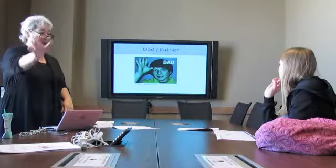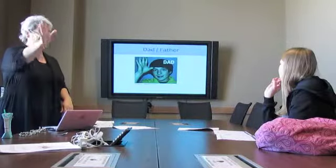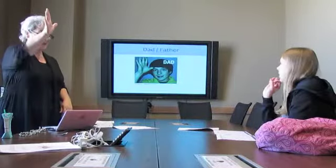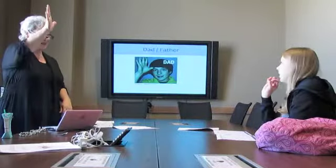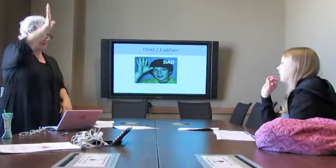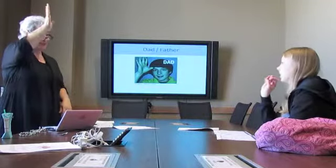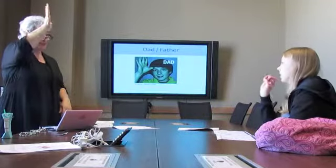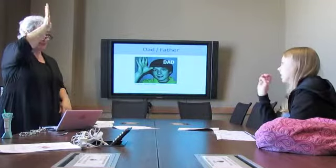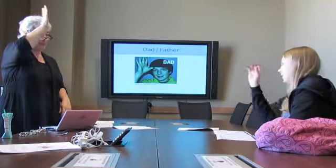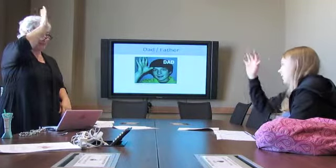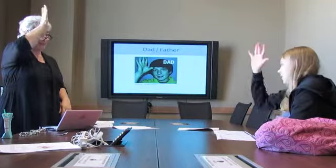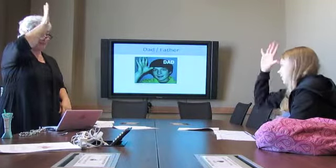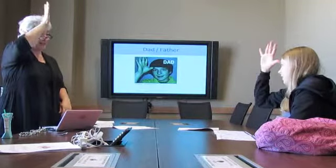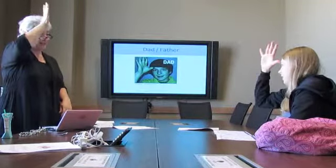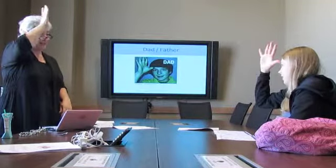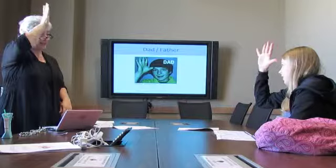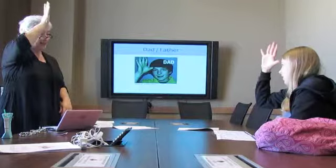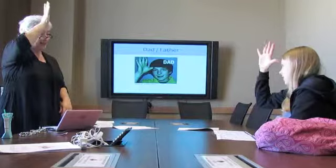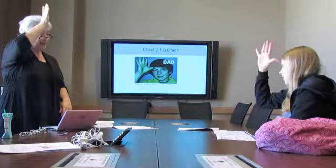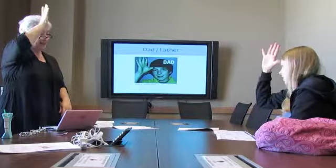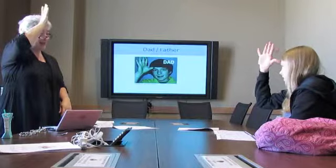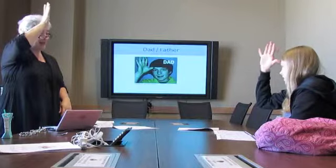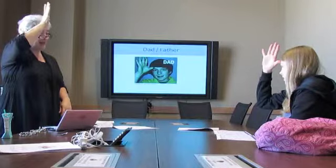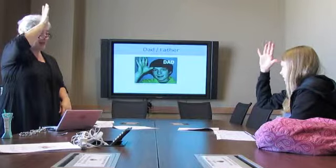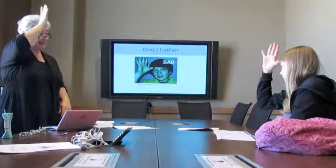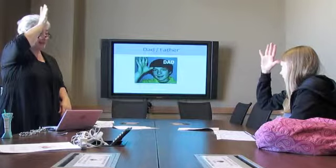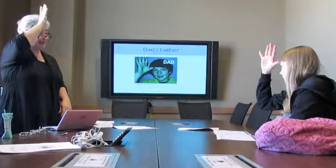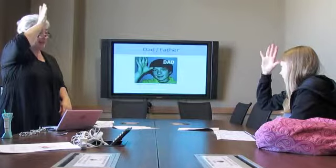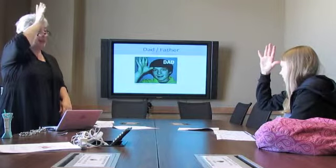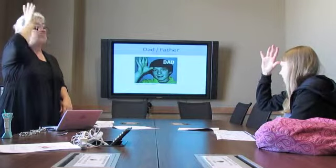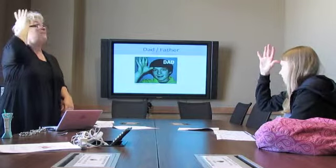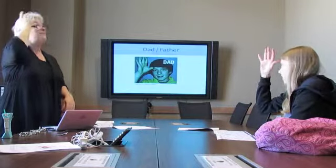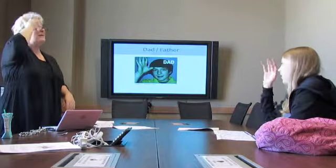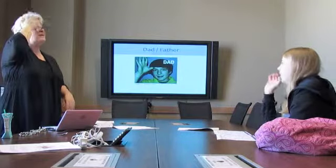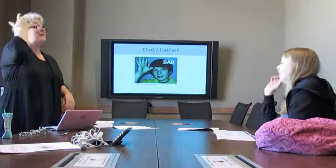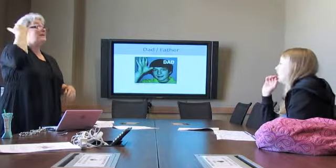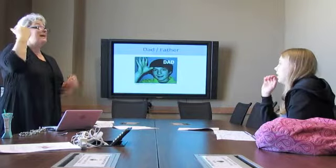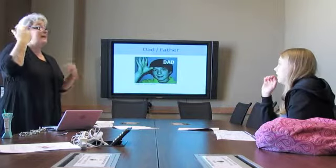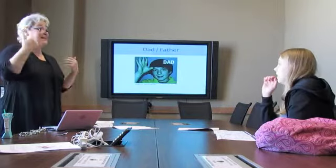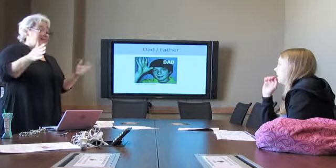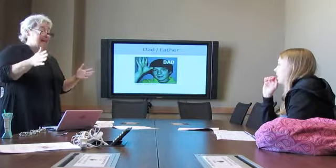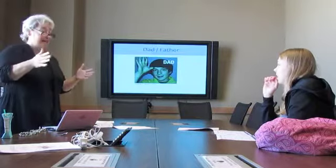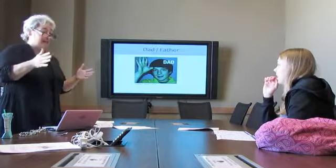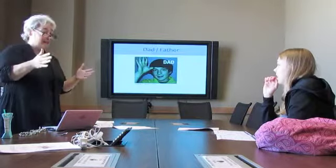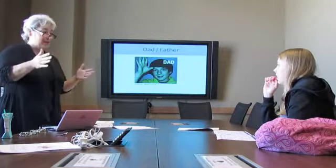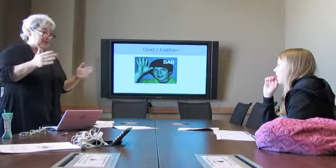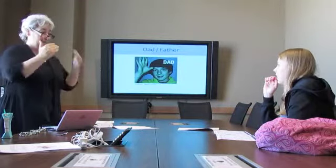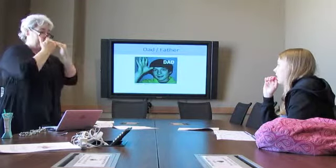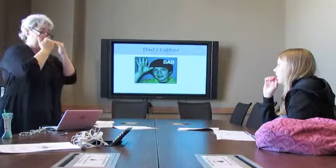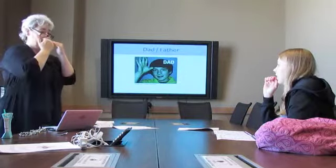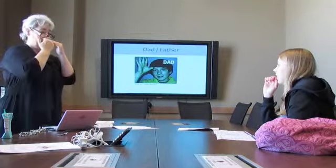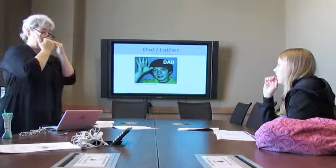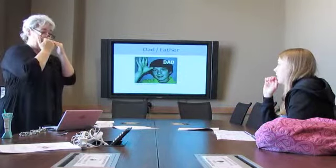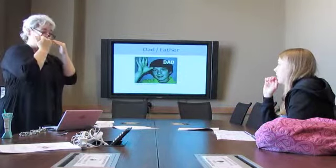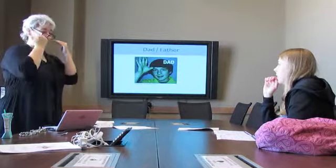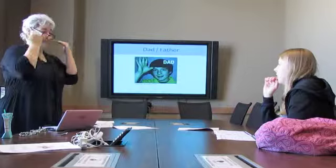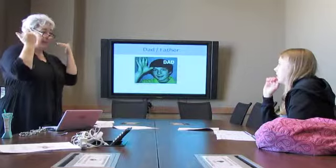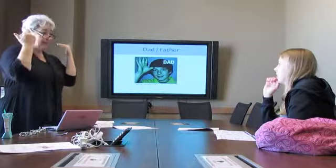Dad, that's really important. Dad. Now, in sign language, the face is divided